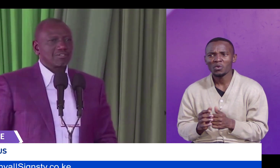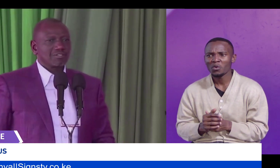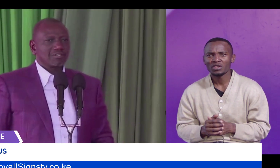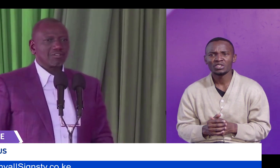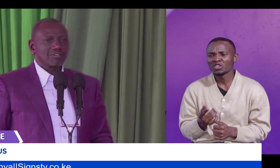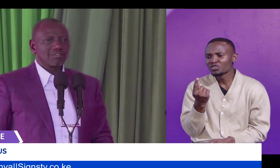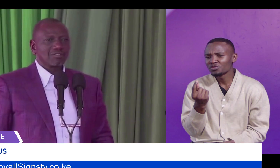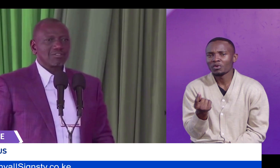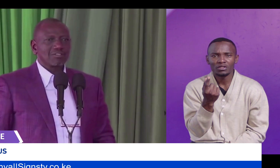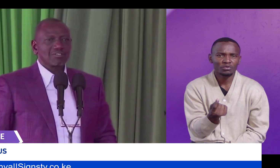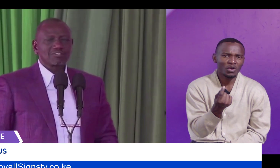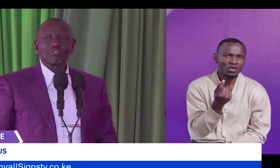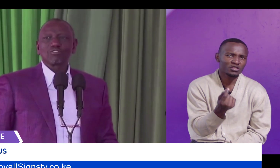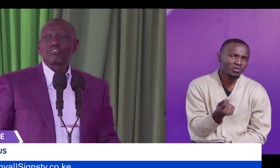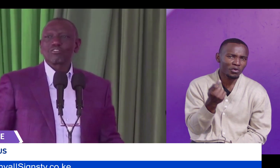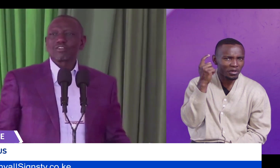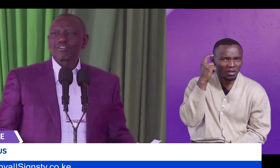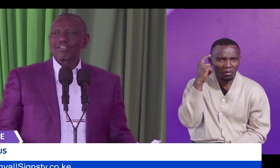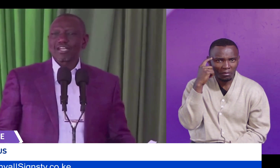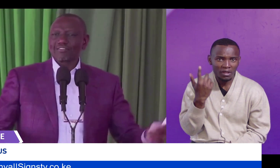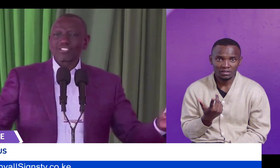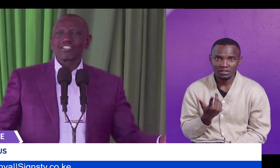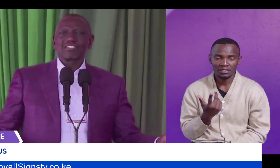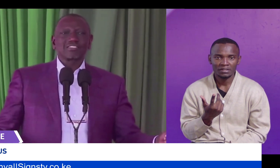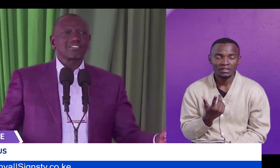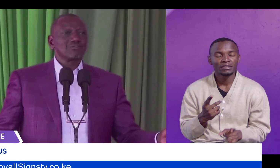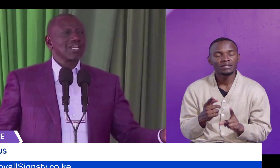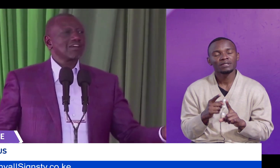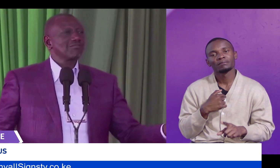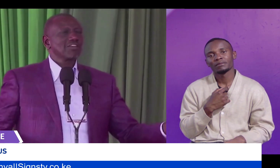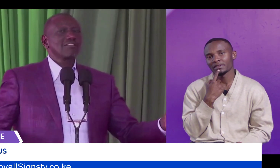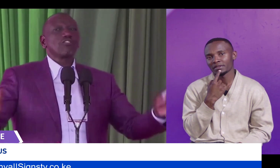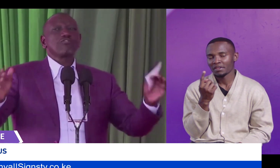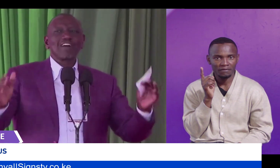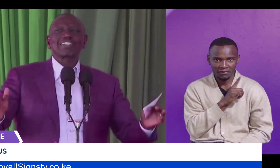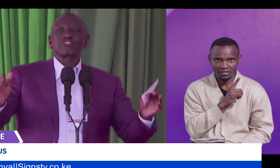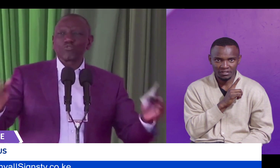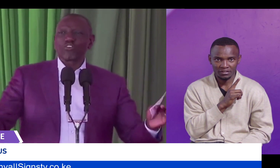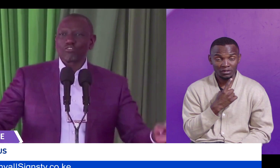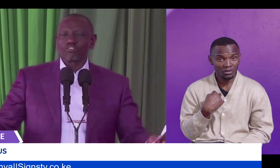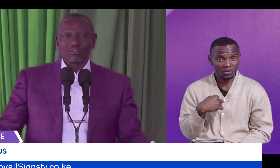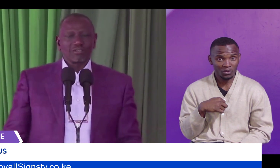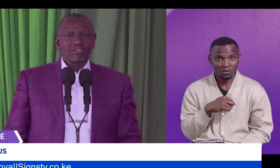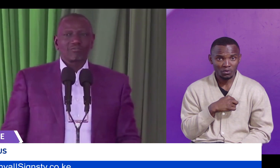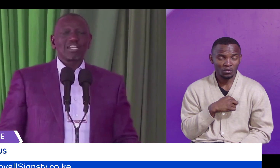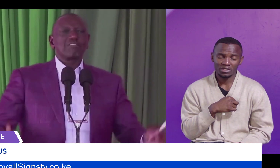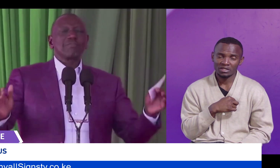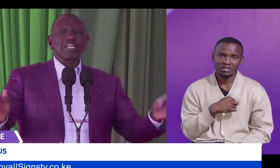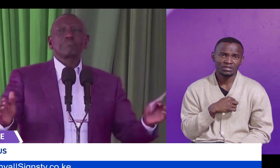You know? So, and I have said this, we have for far too long we have made